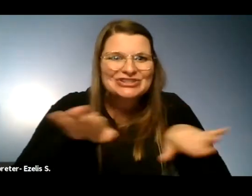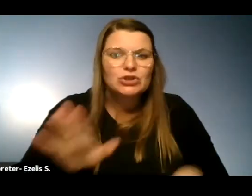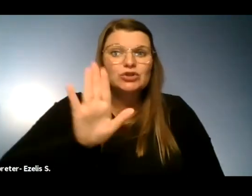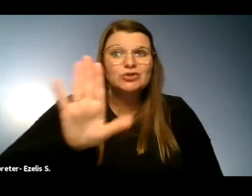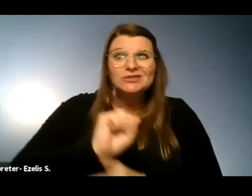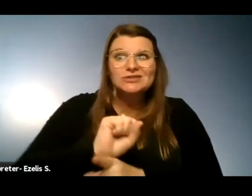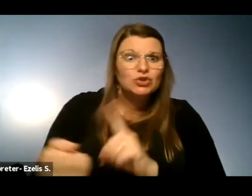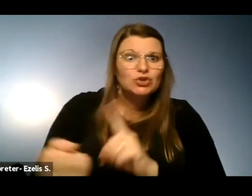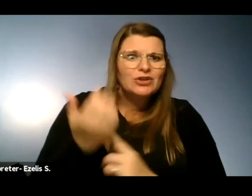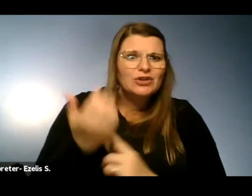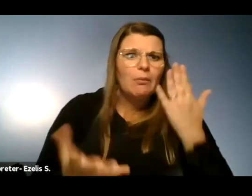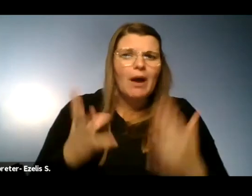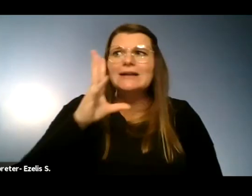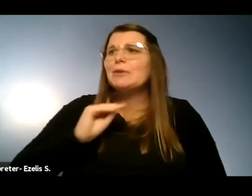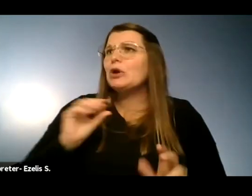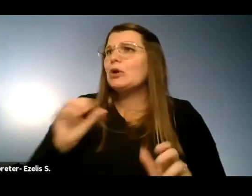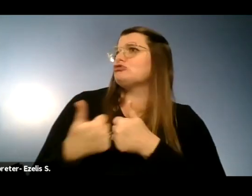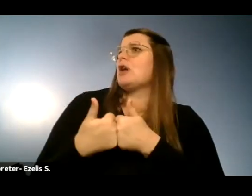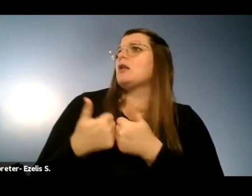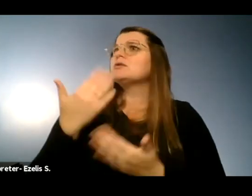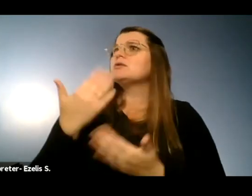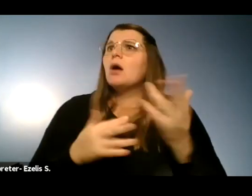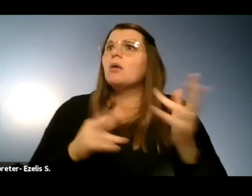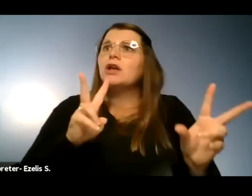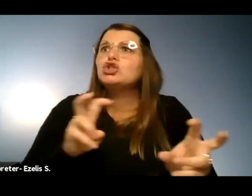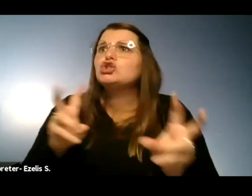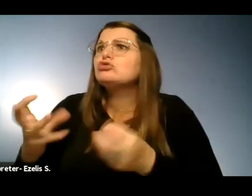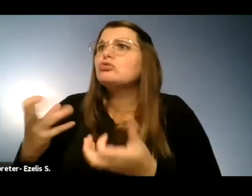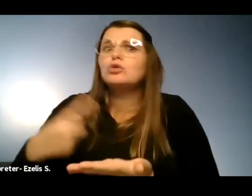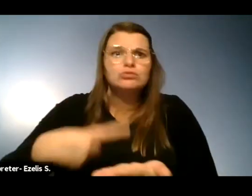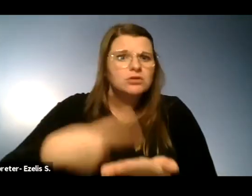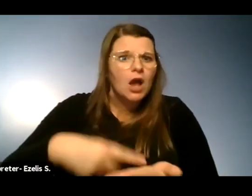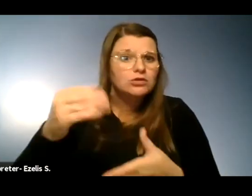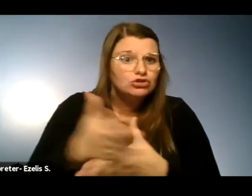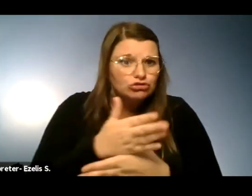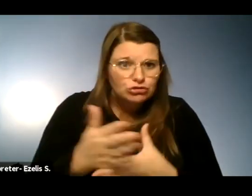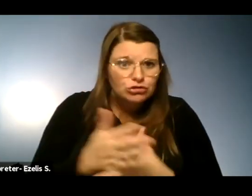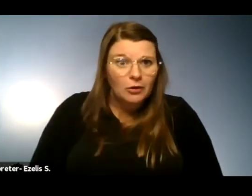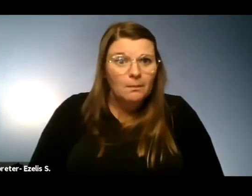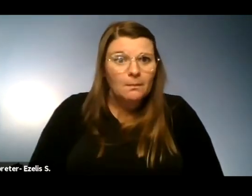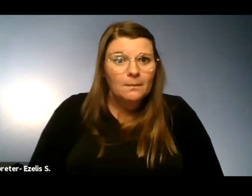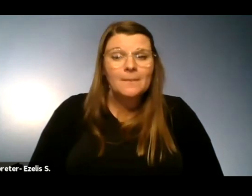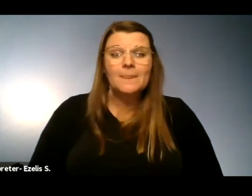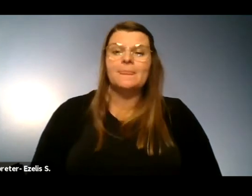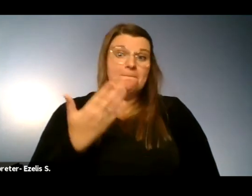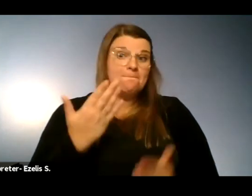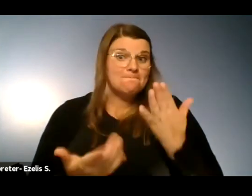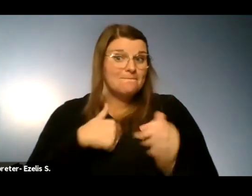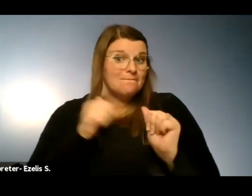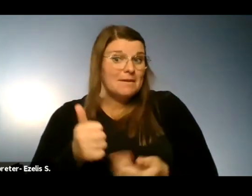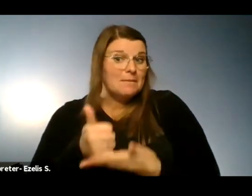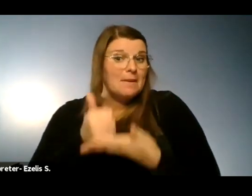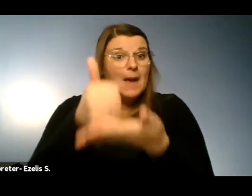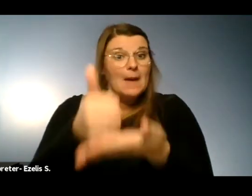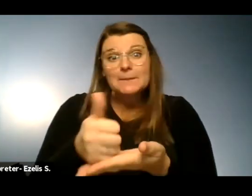come up against, issues you might want to discuss and share, and maybe I can help